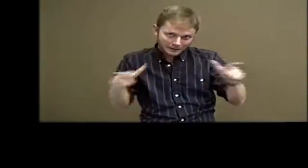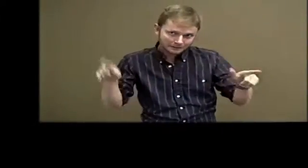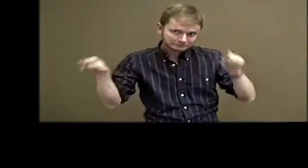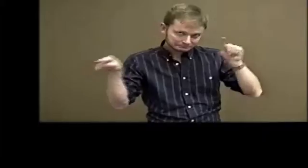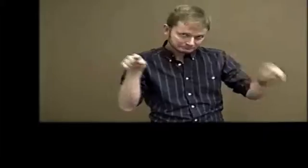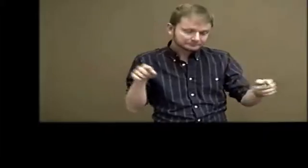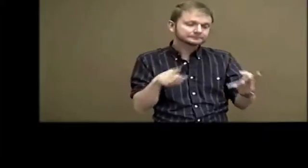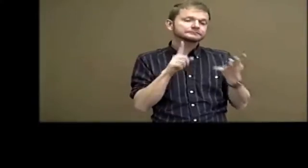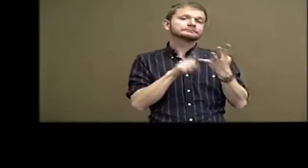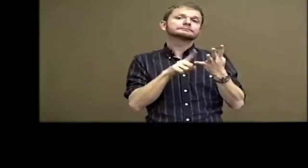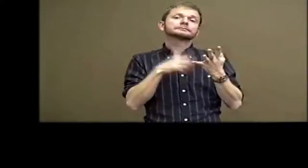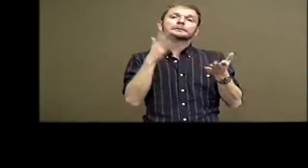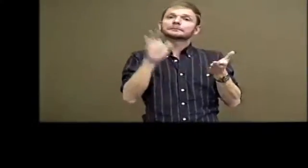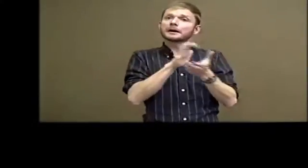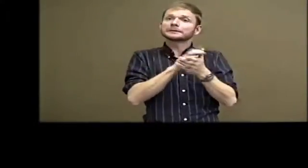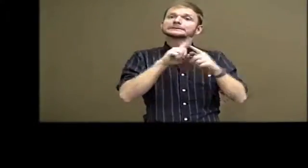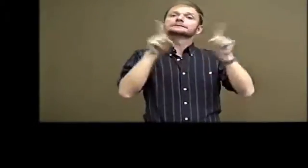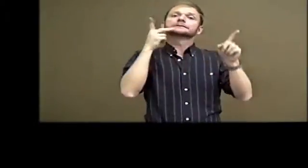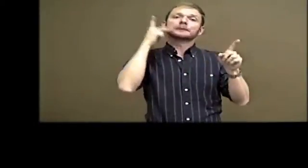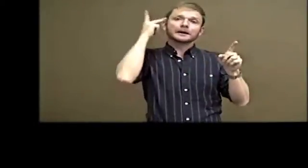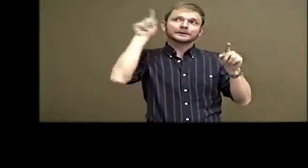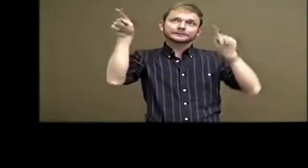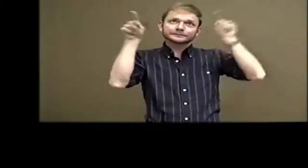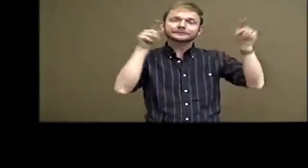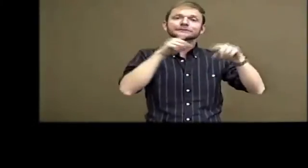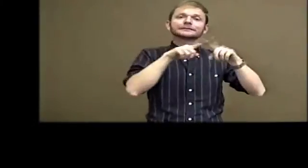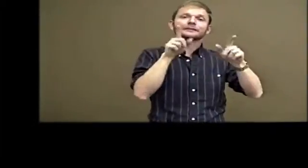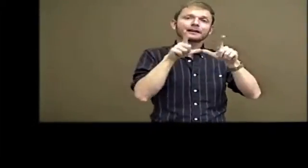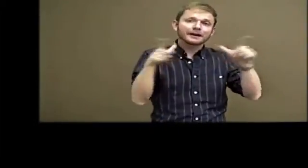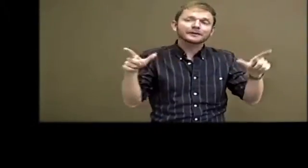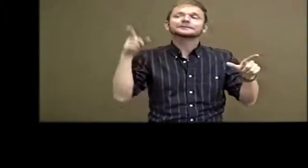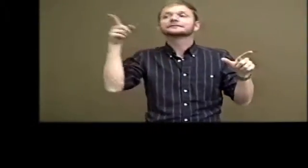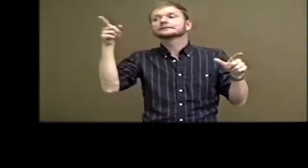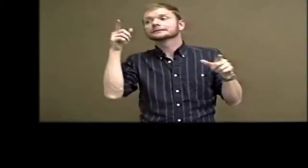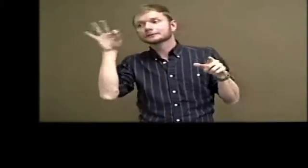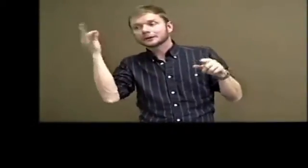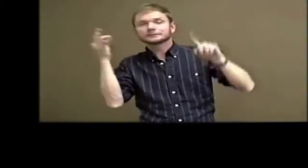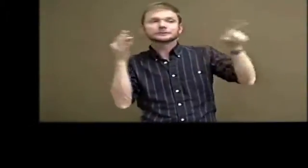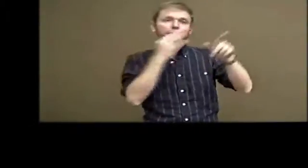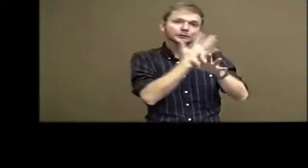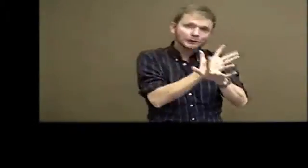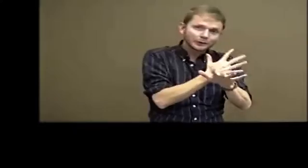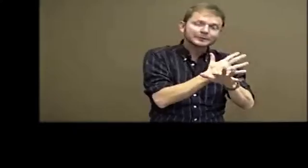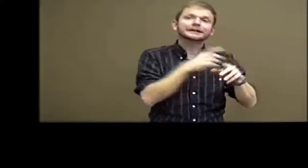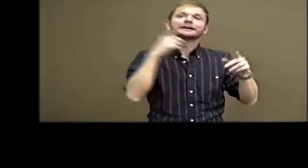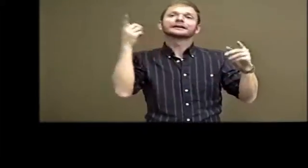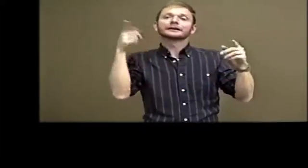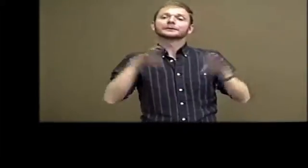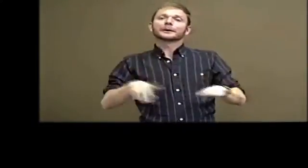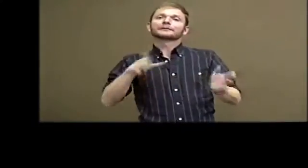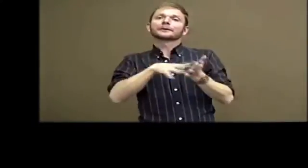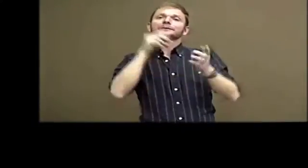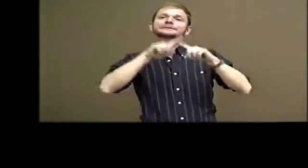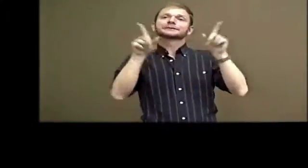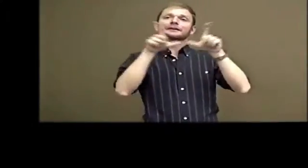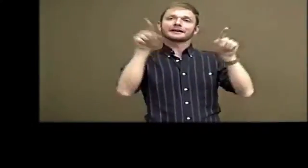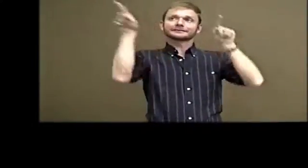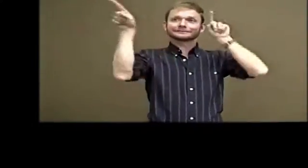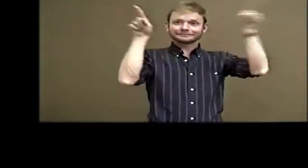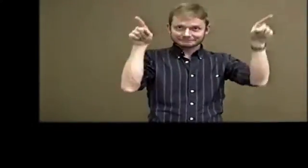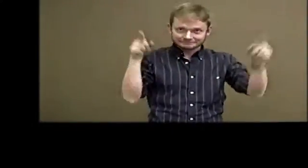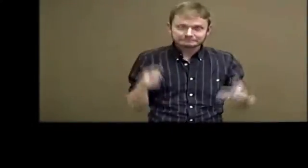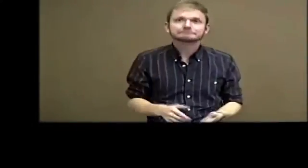well. My final example is if someone marries into a family that speaks a different language at home, they now learn a new language from that family by interacting that